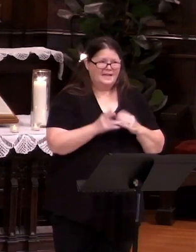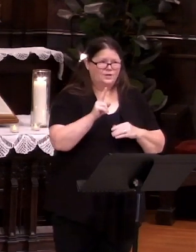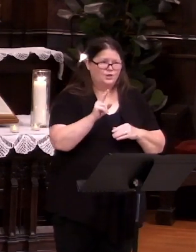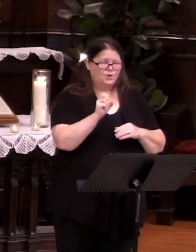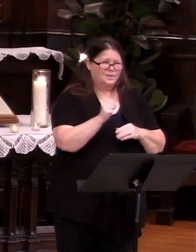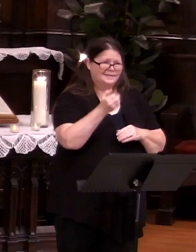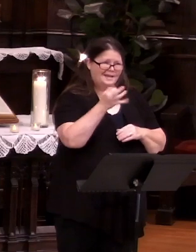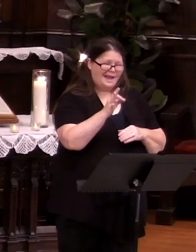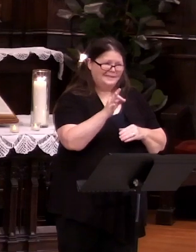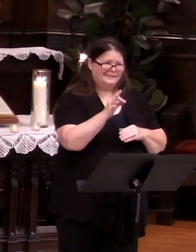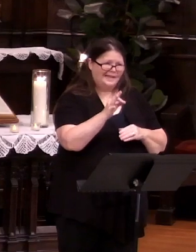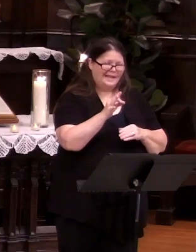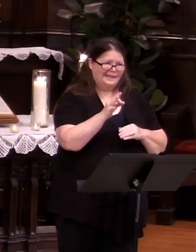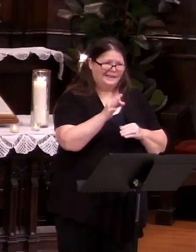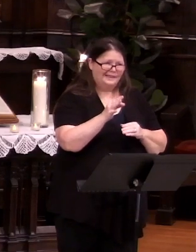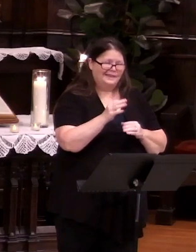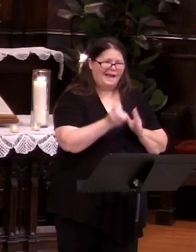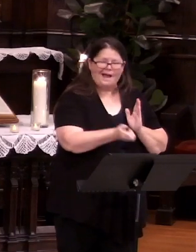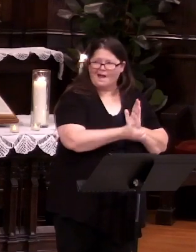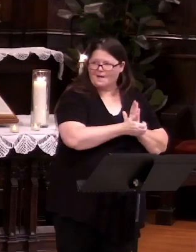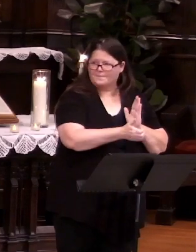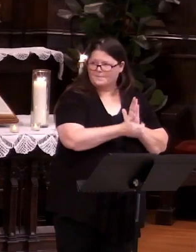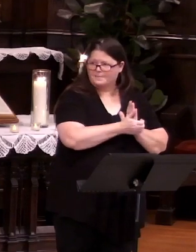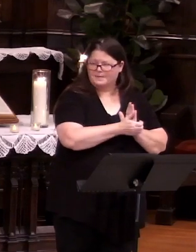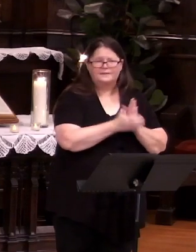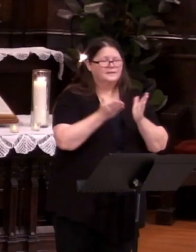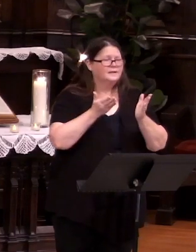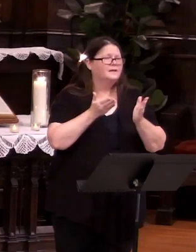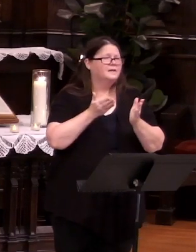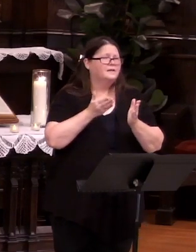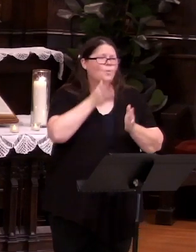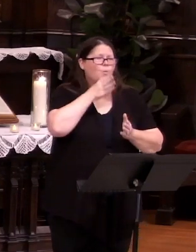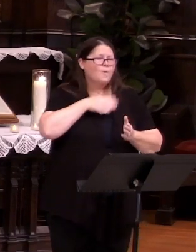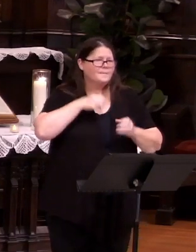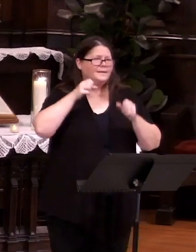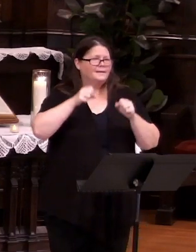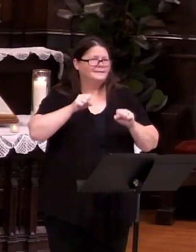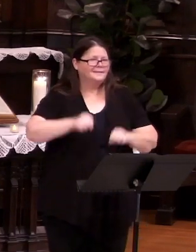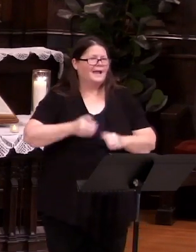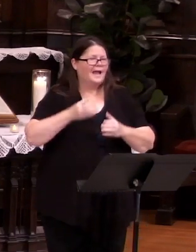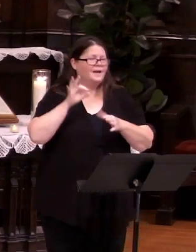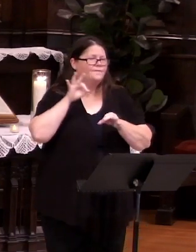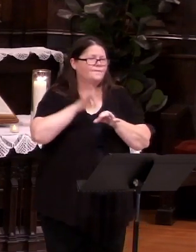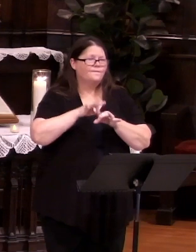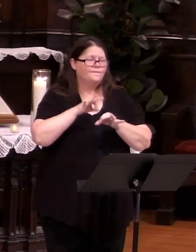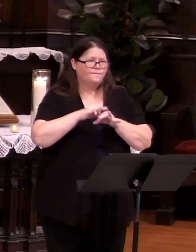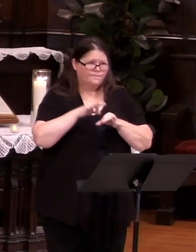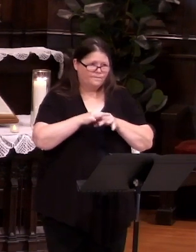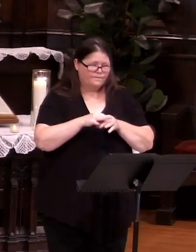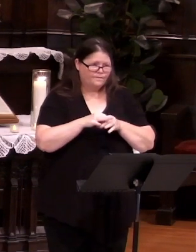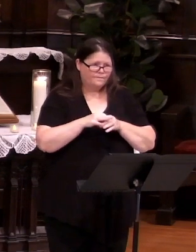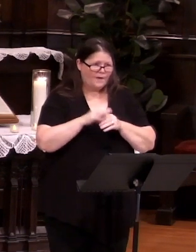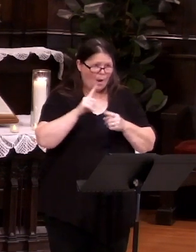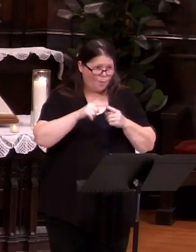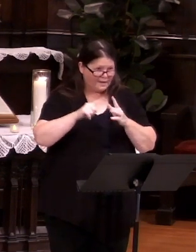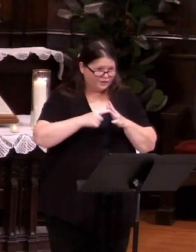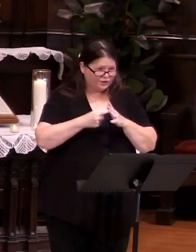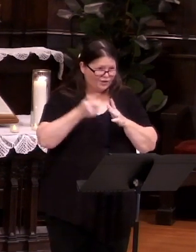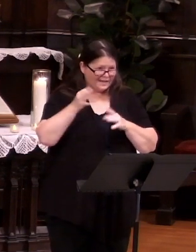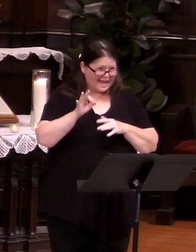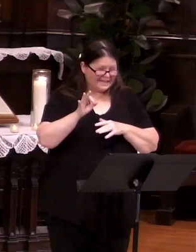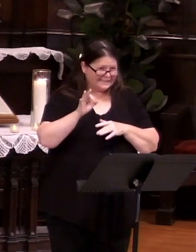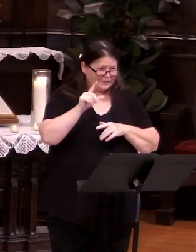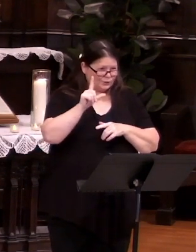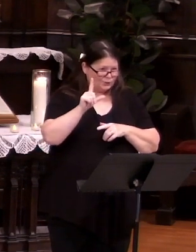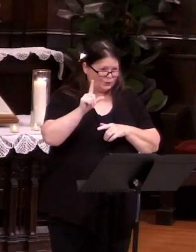19th Amendment gave women the right to vote. It was ratified in 1920.